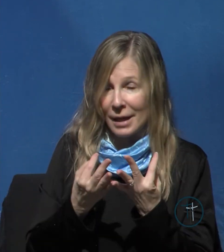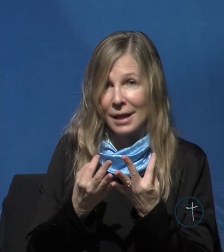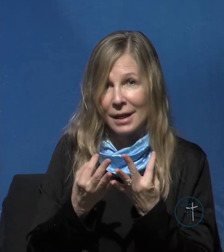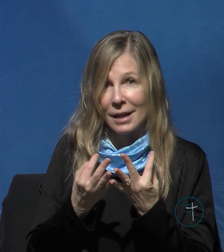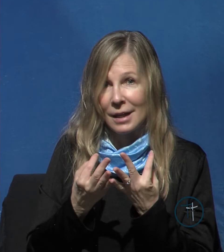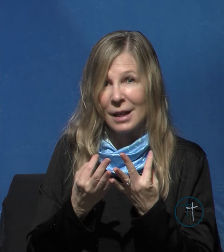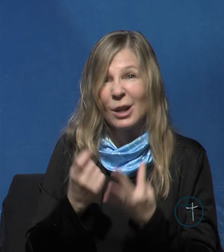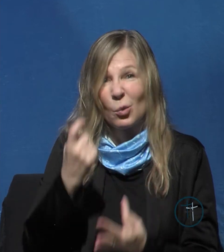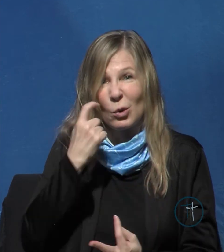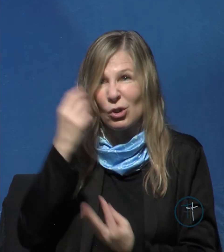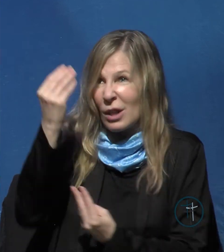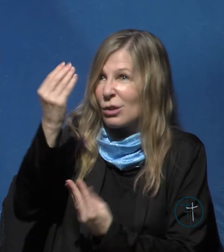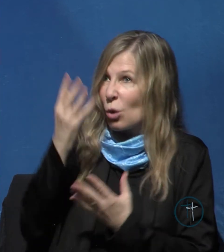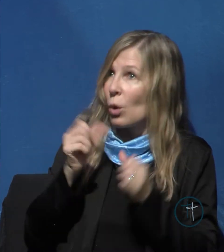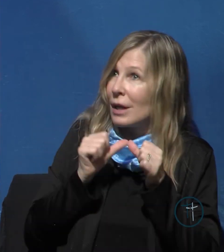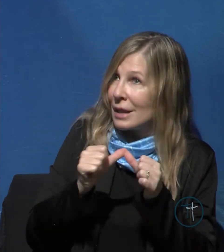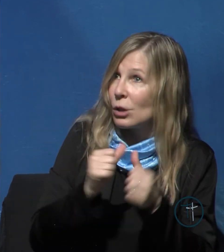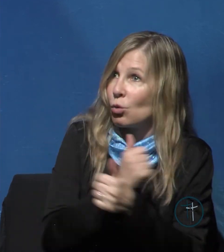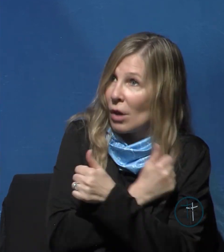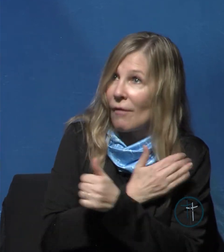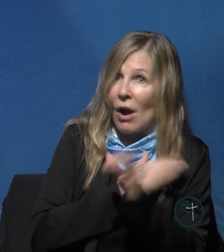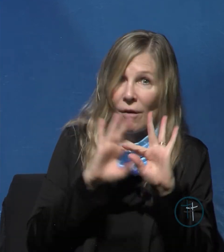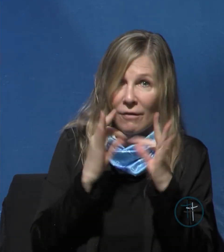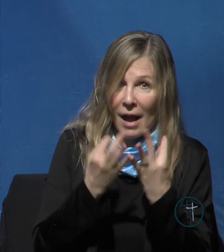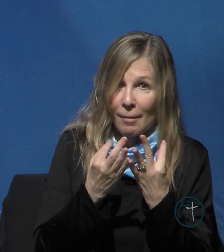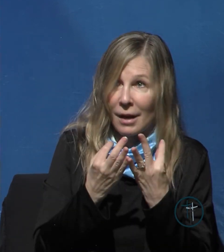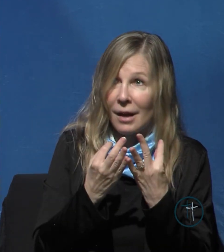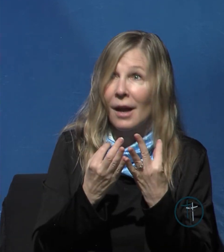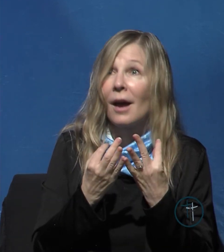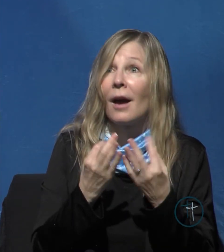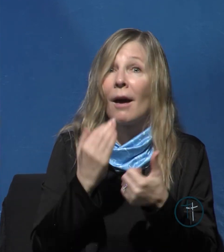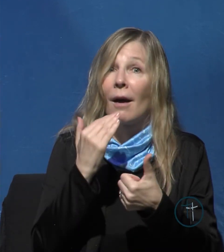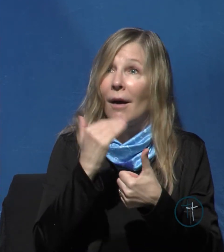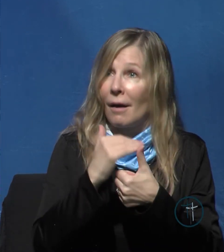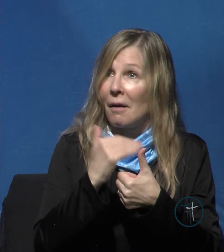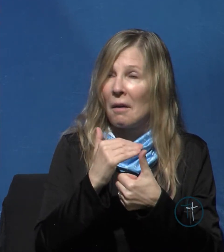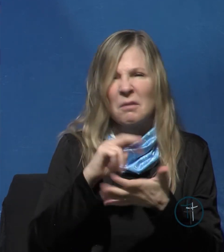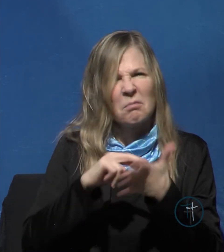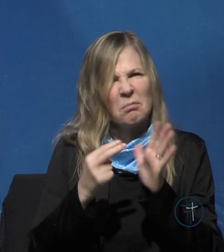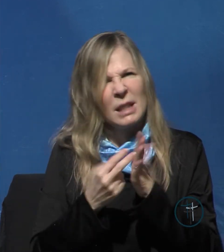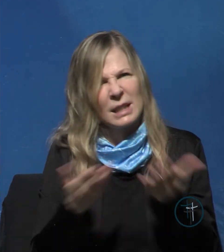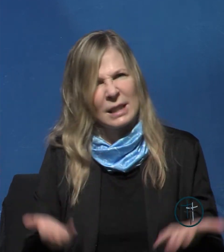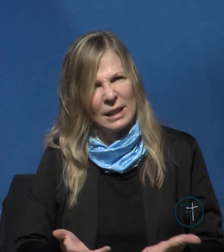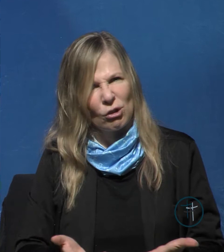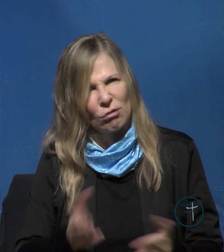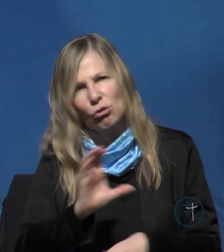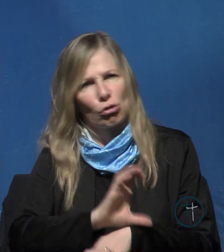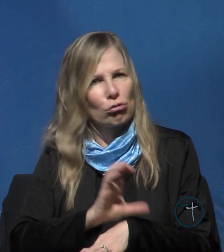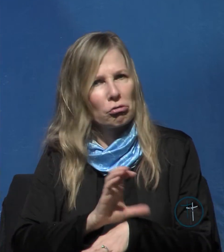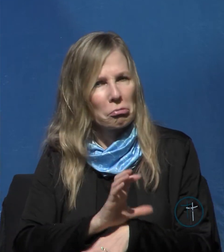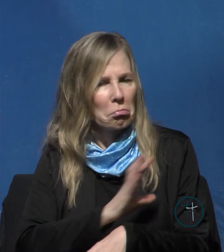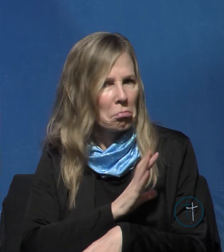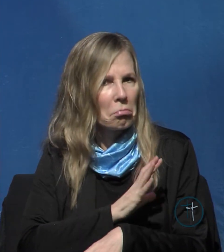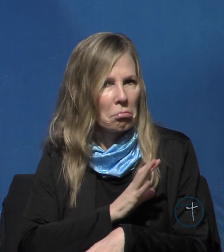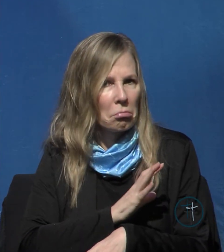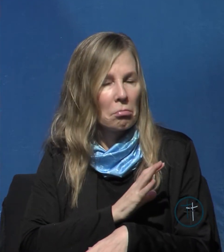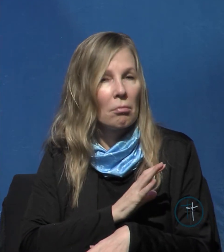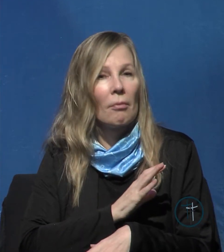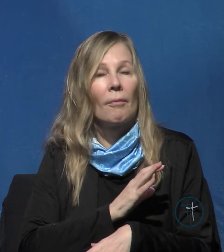We were just told to keep loving our family, and in our context, that primarily would constitute the family here at Lakeside.